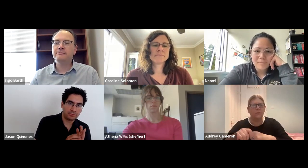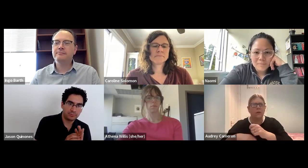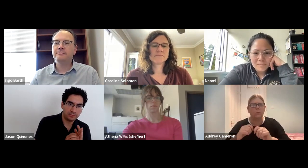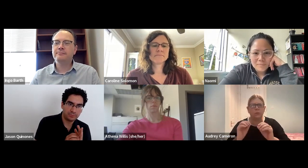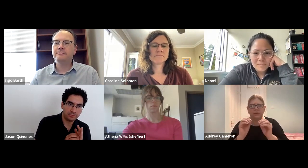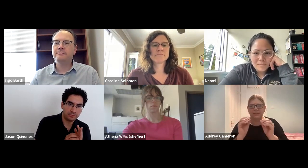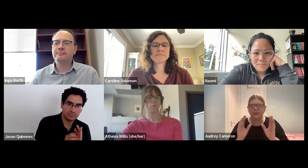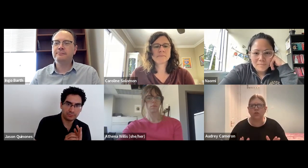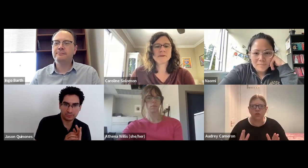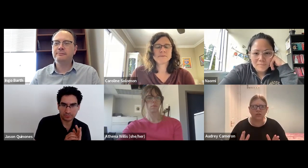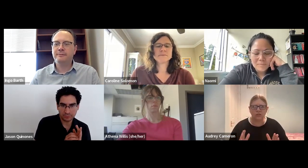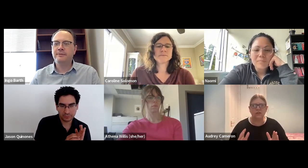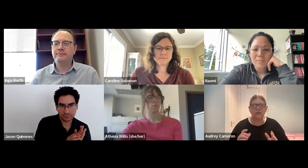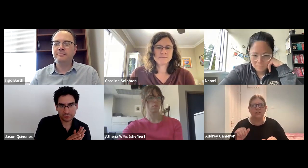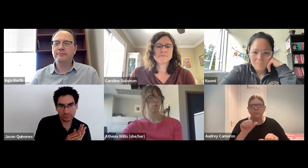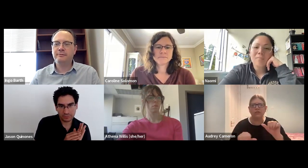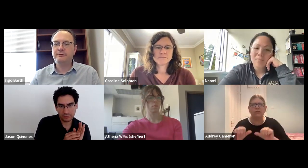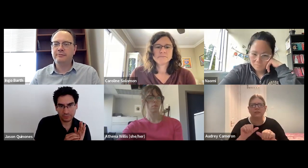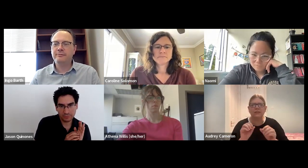I also am an educator.